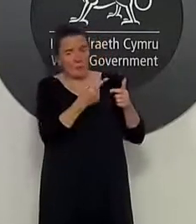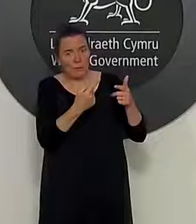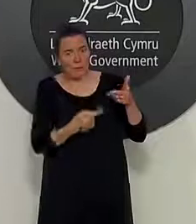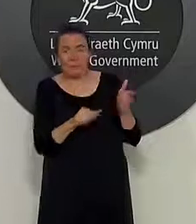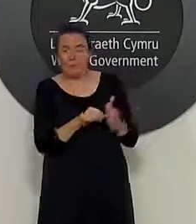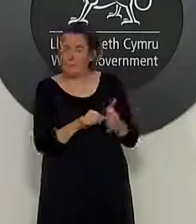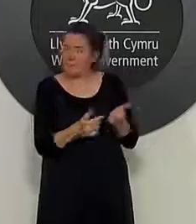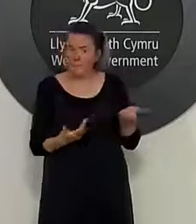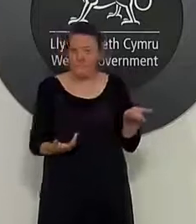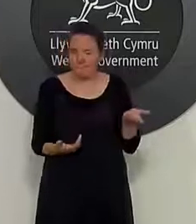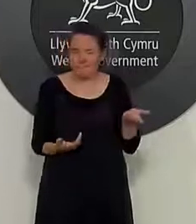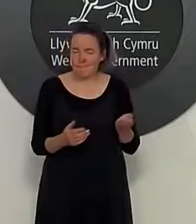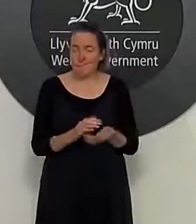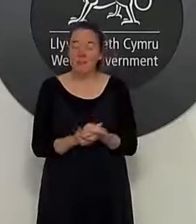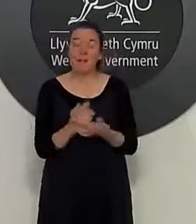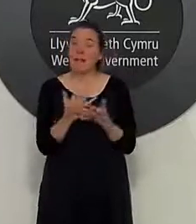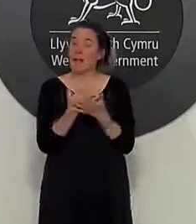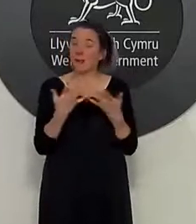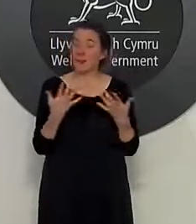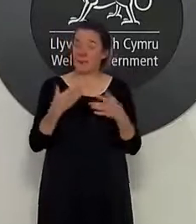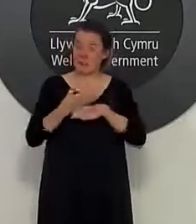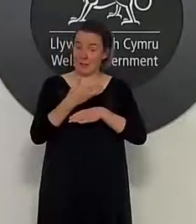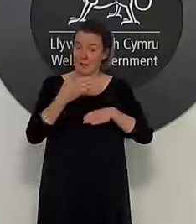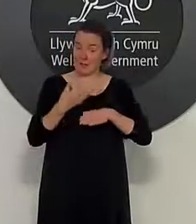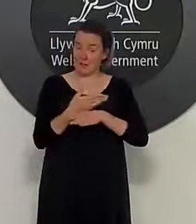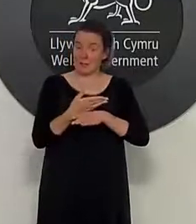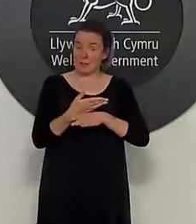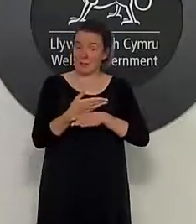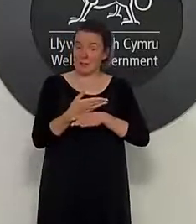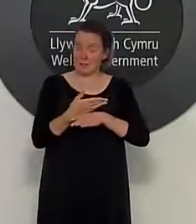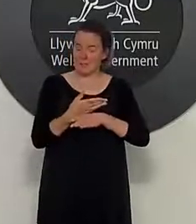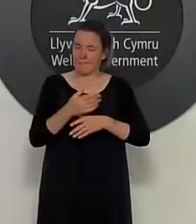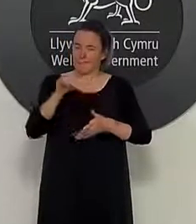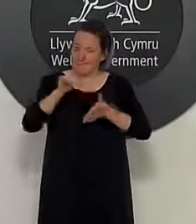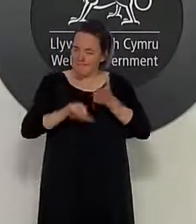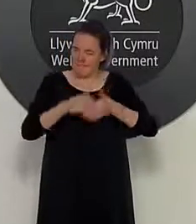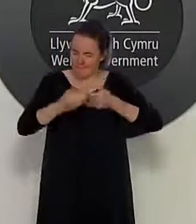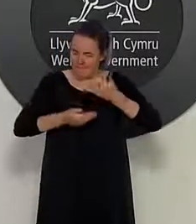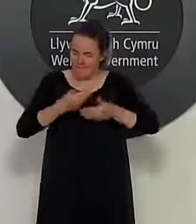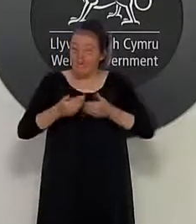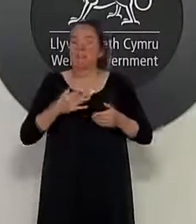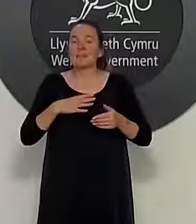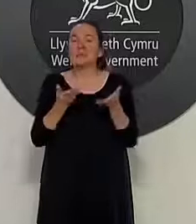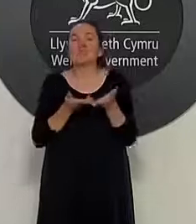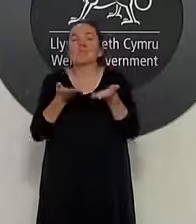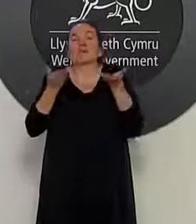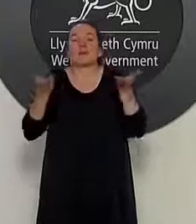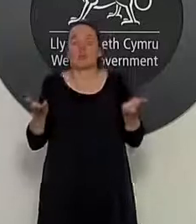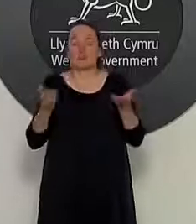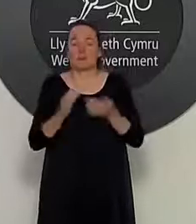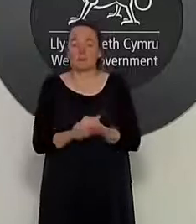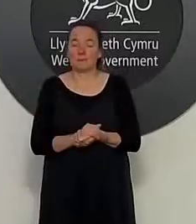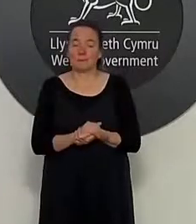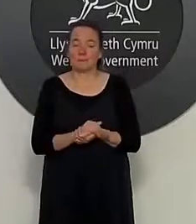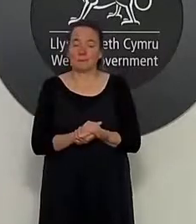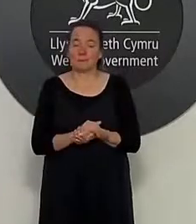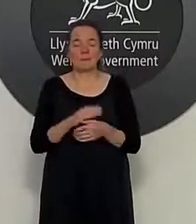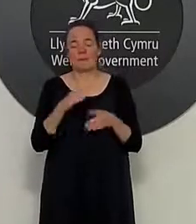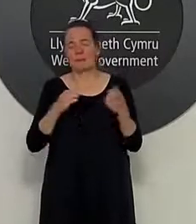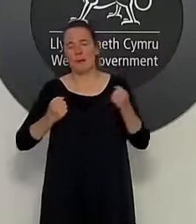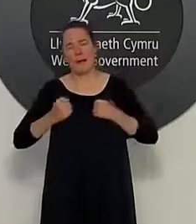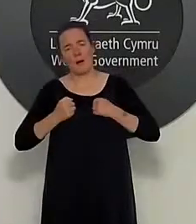issues. And any action we take, we know, must be fair. We are not about